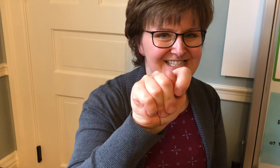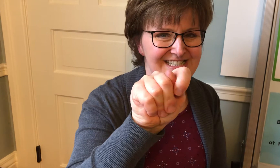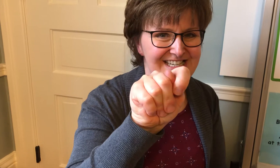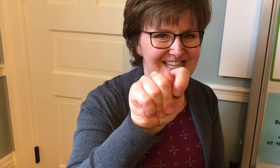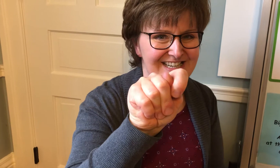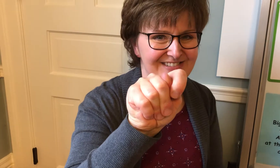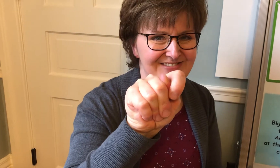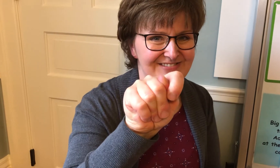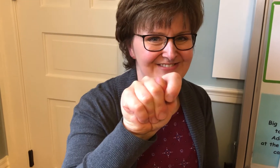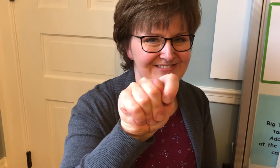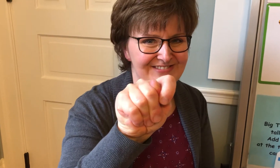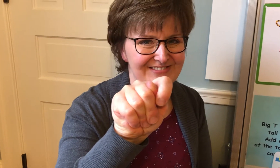T.